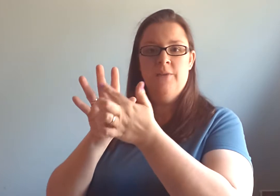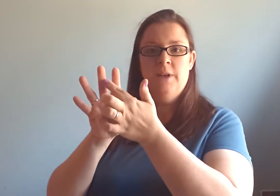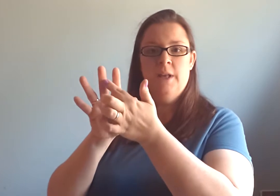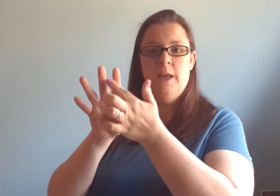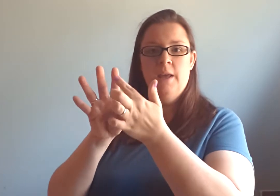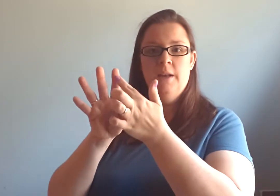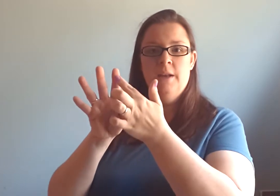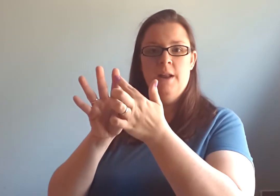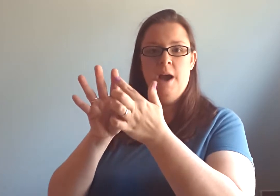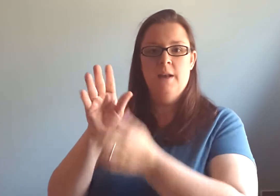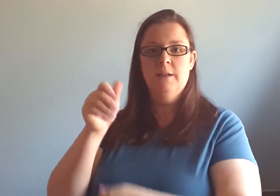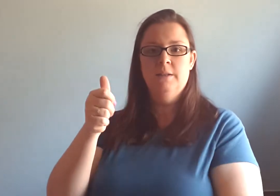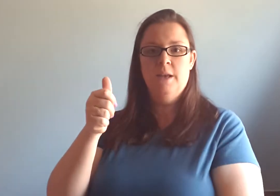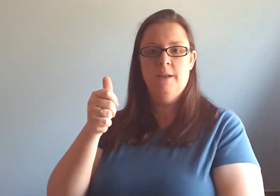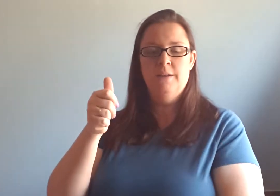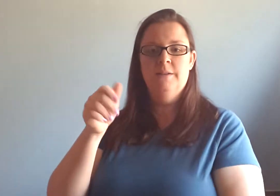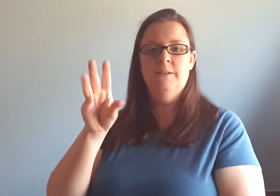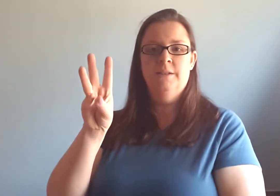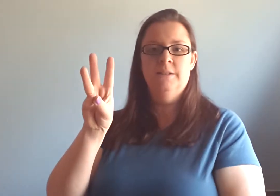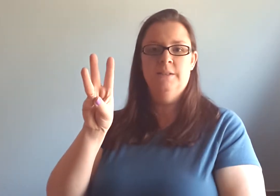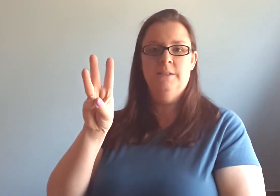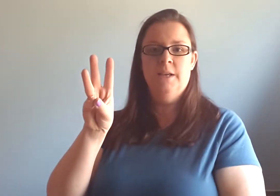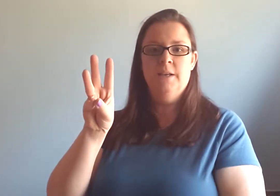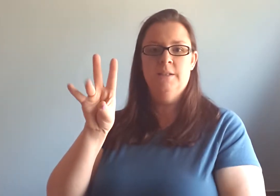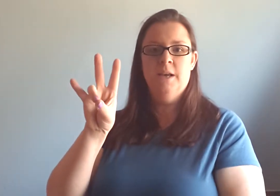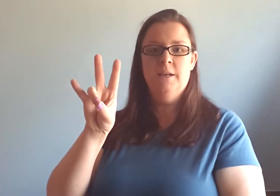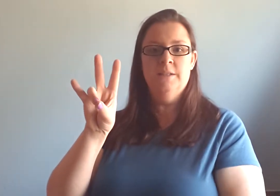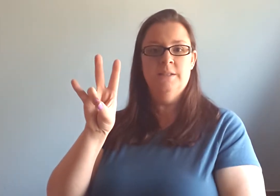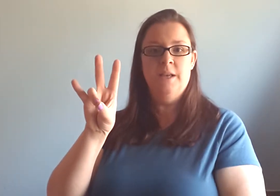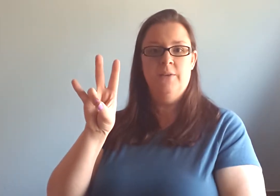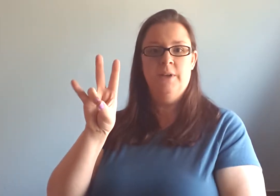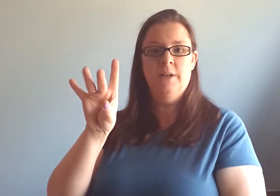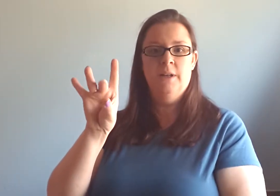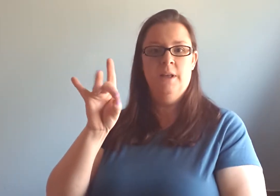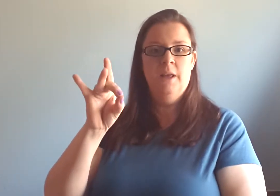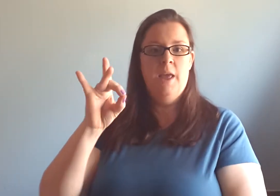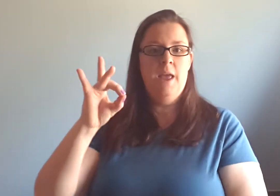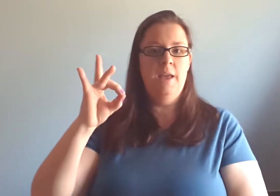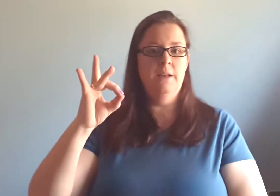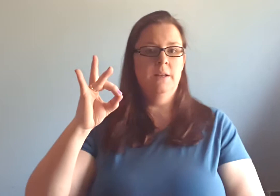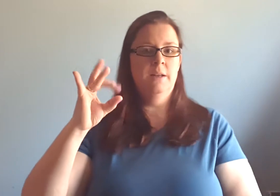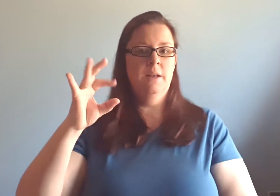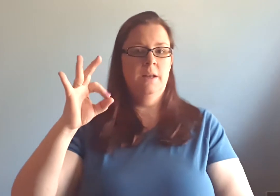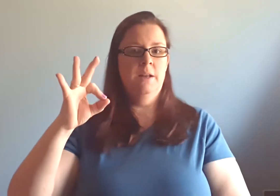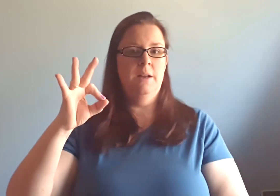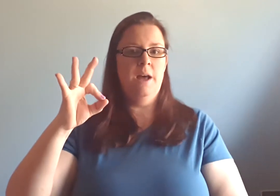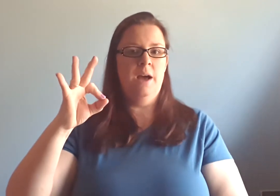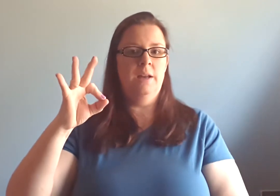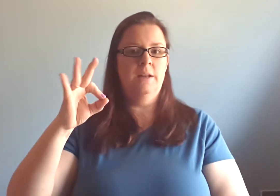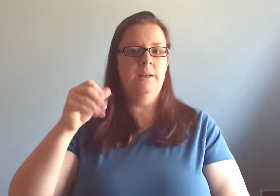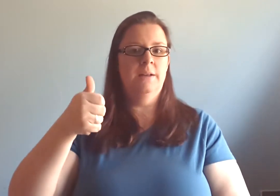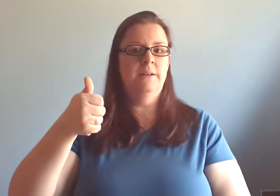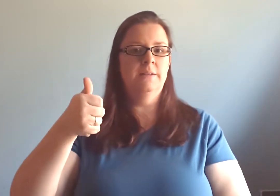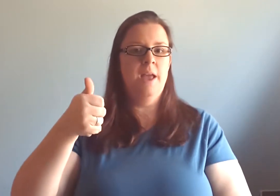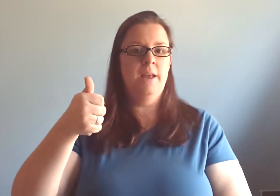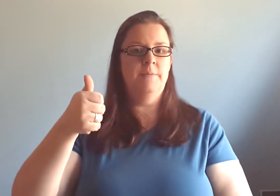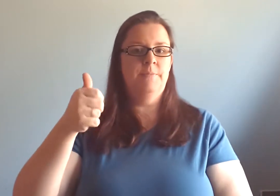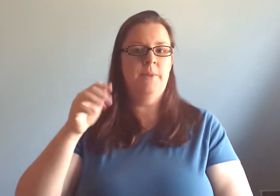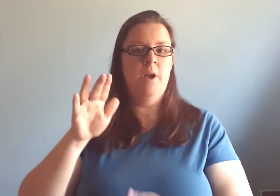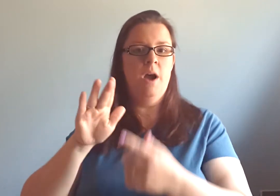7, 8, 9, 10. 6, 7, 8, 9, 10 on